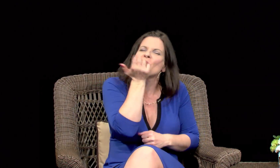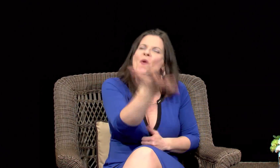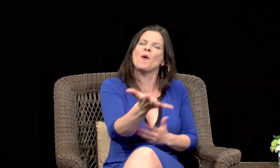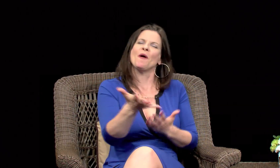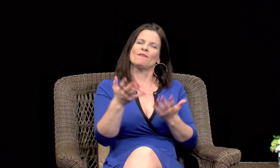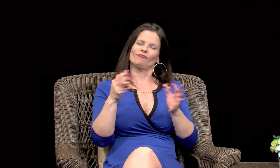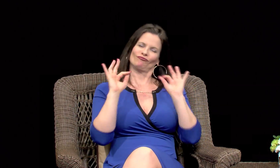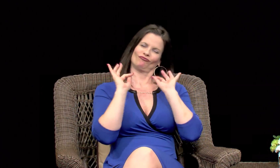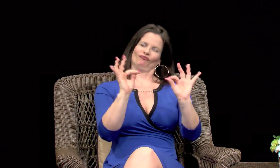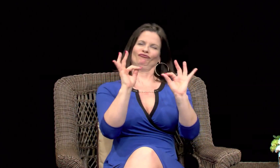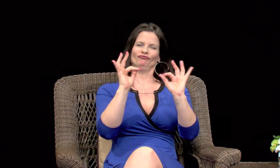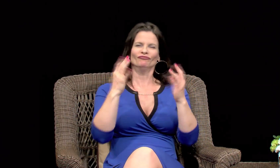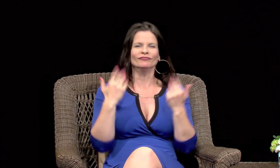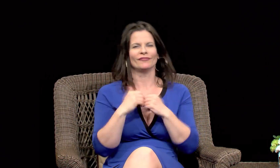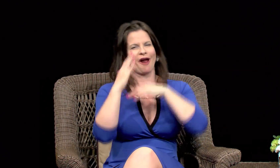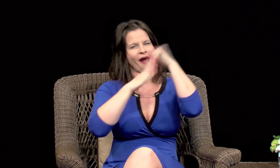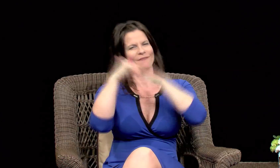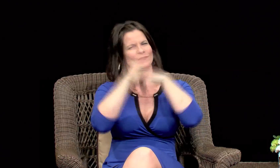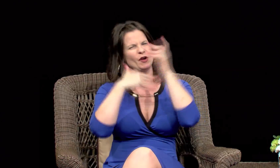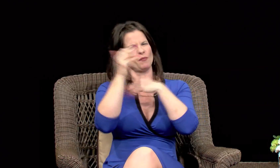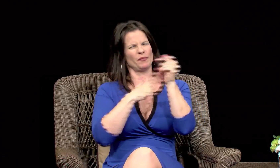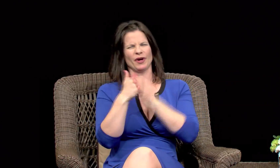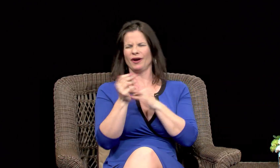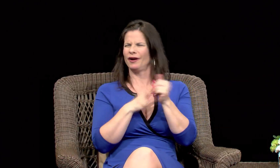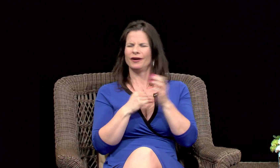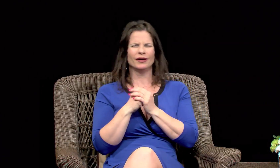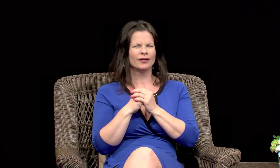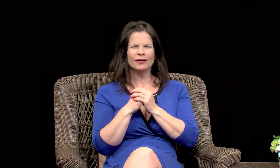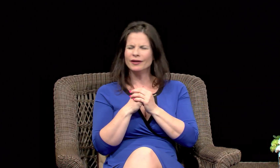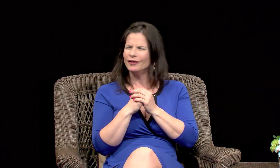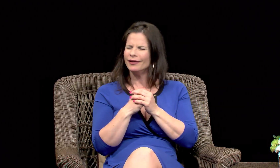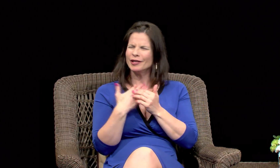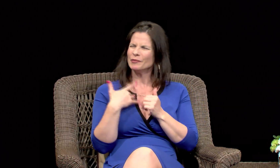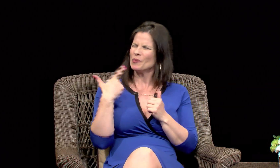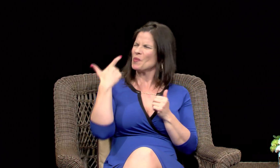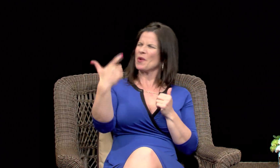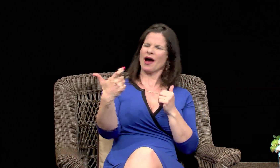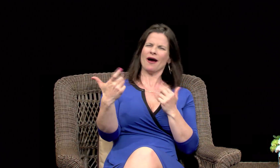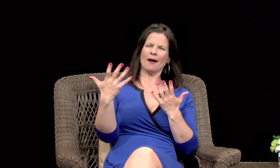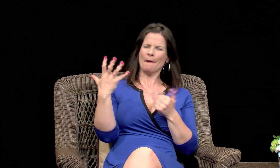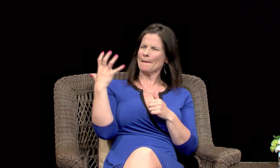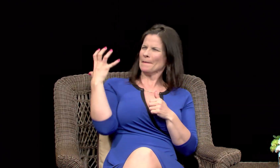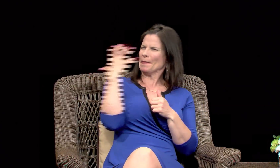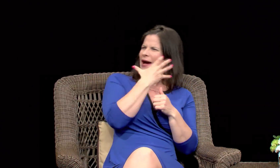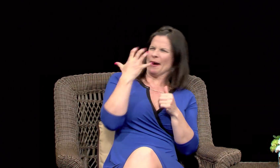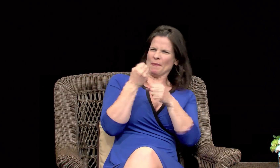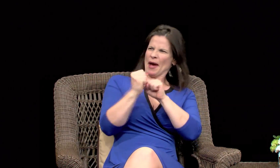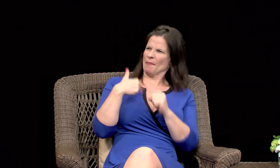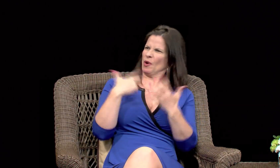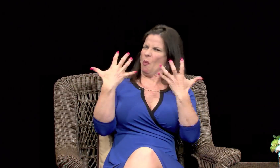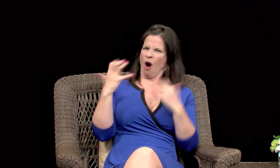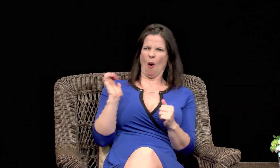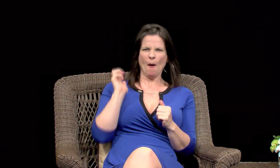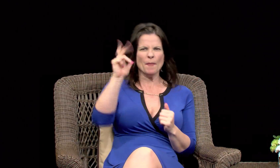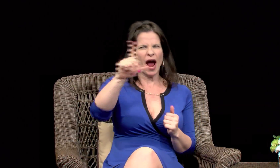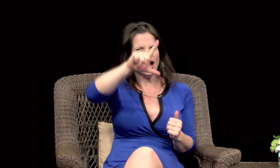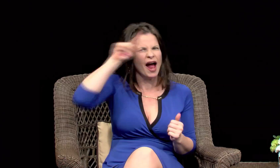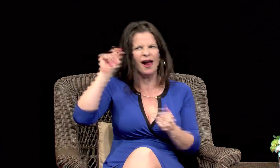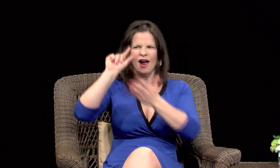them into her home, and she gave them a warm welcome and made them feel very comfortable. She was really amazing, and it